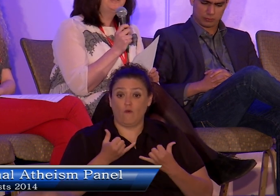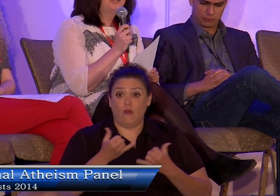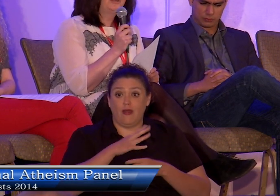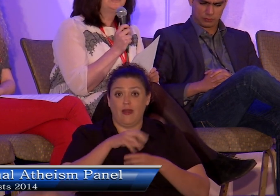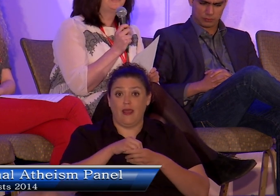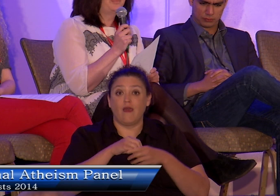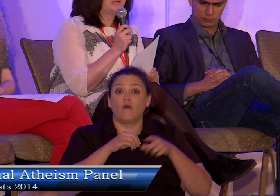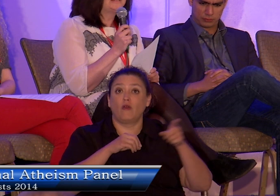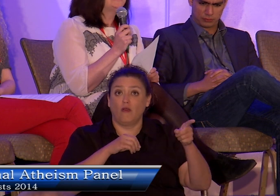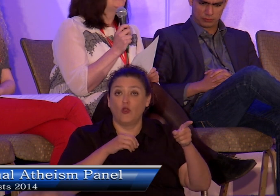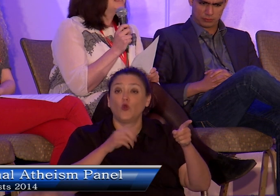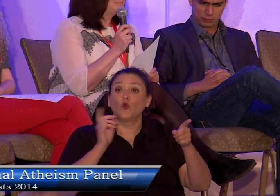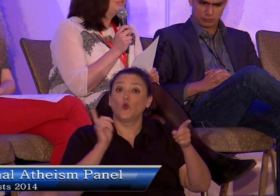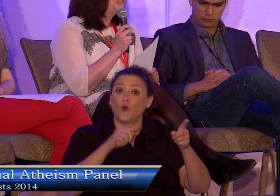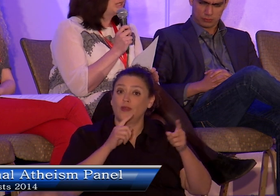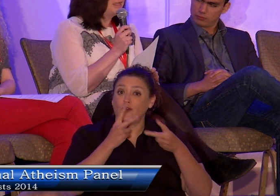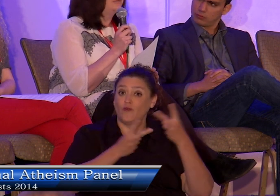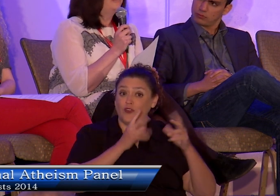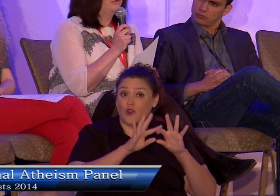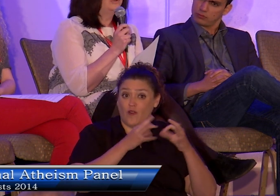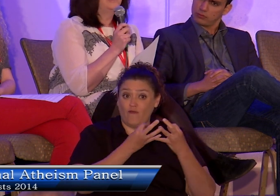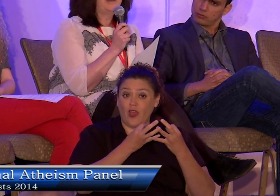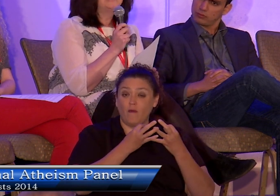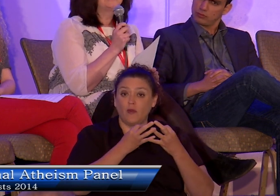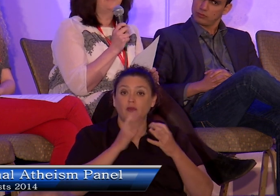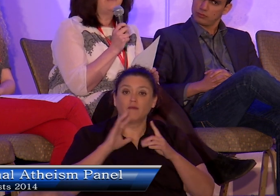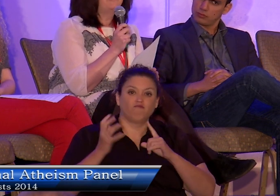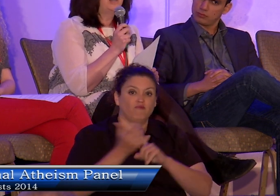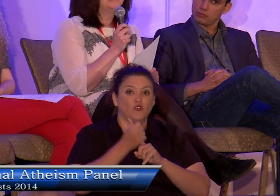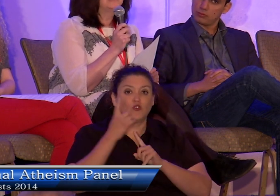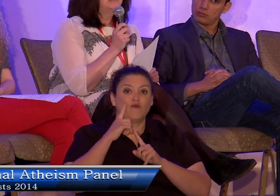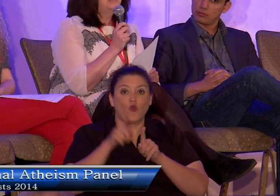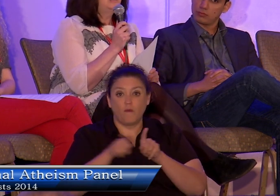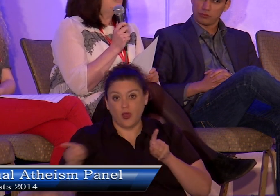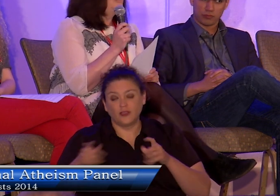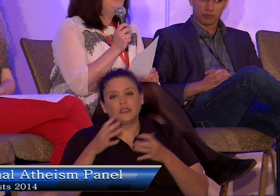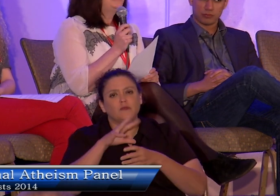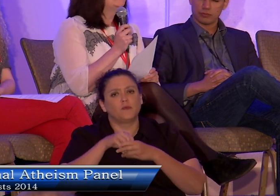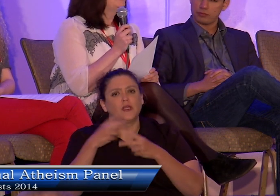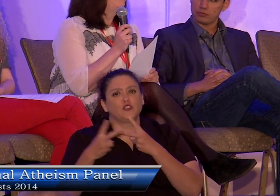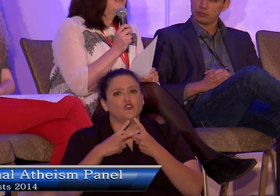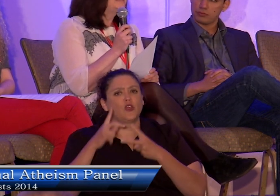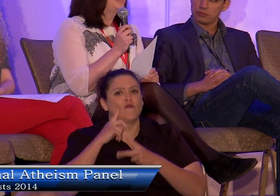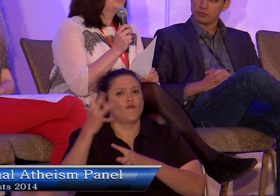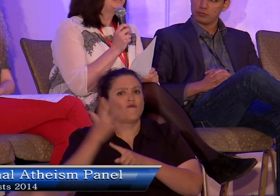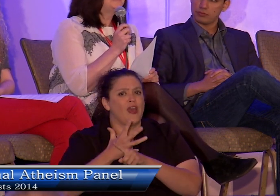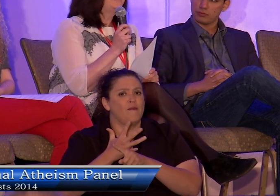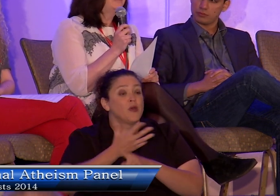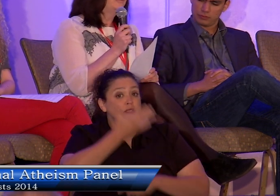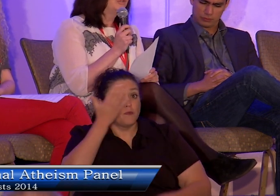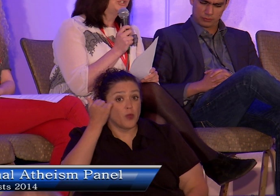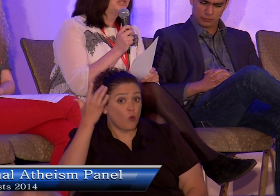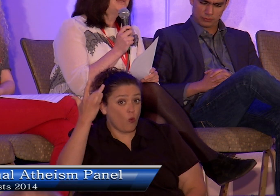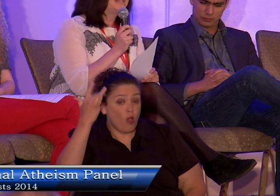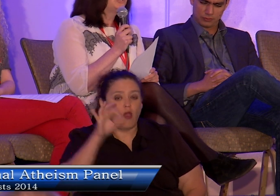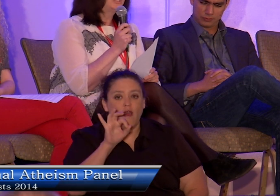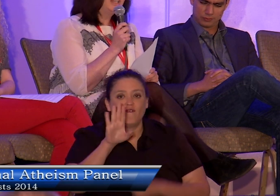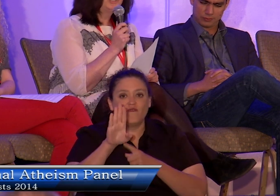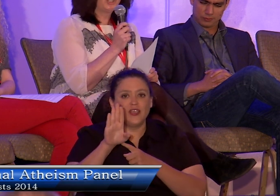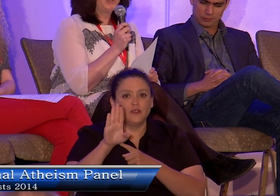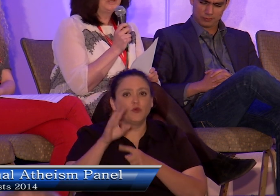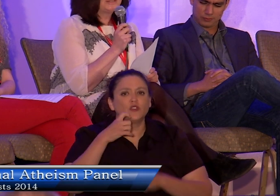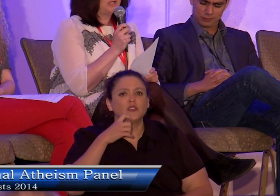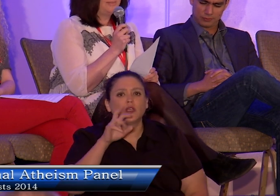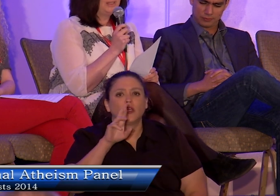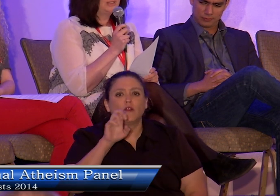She's been accused of apostasy, has been in jail for the past 5 months. Only because on Facebook she said that the regime is a